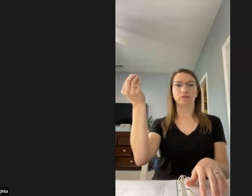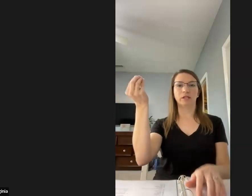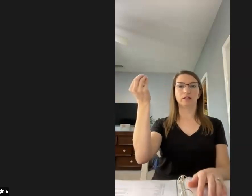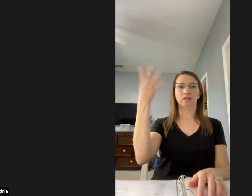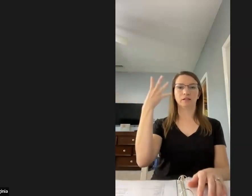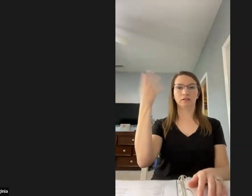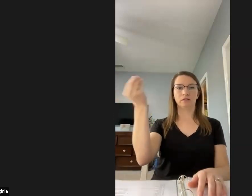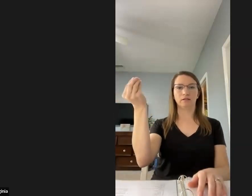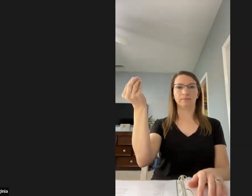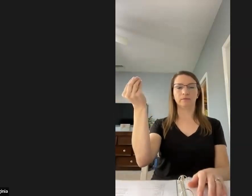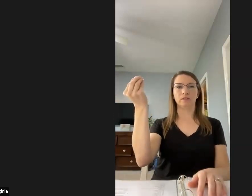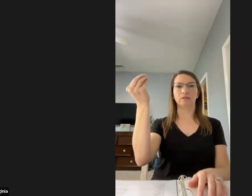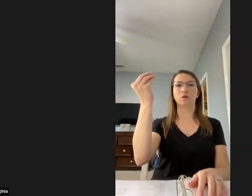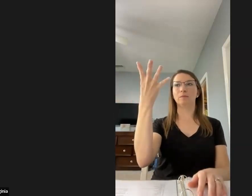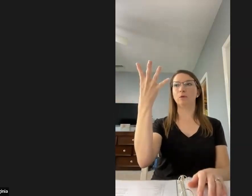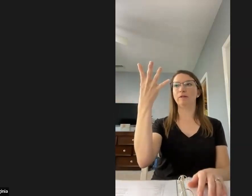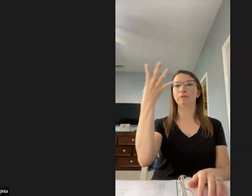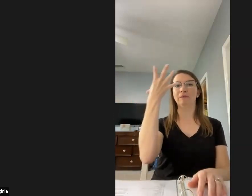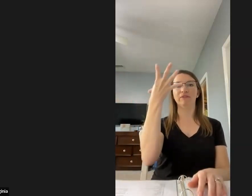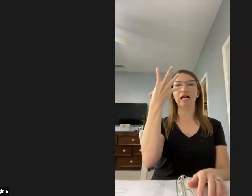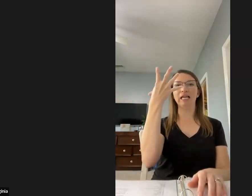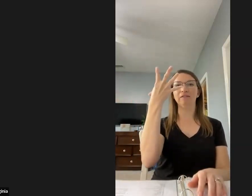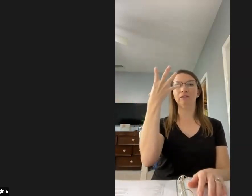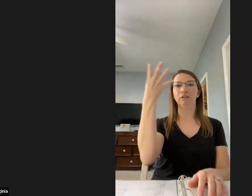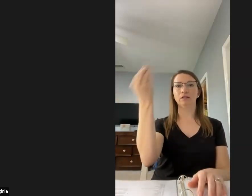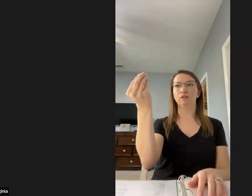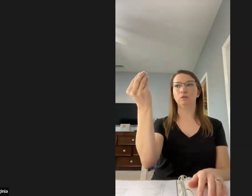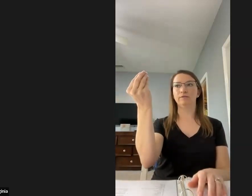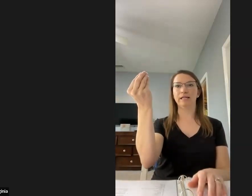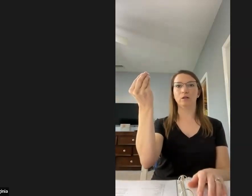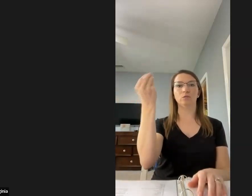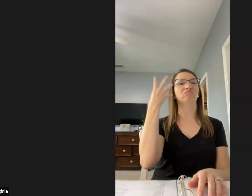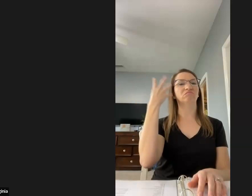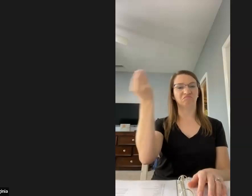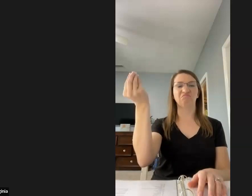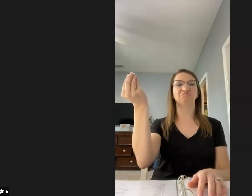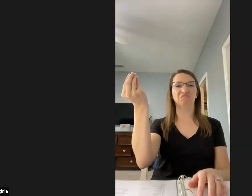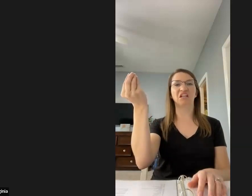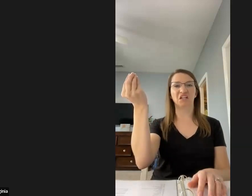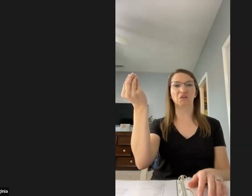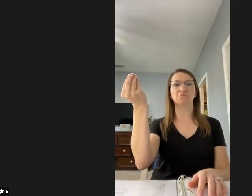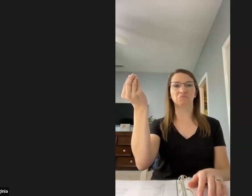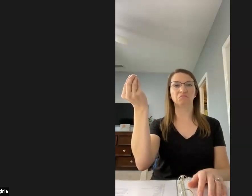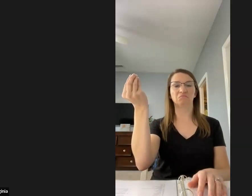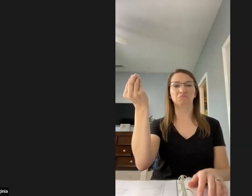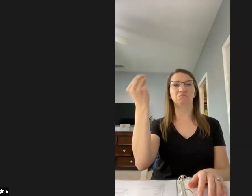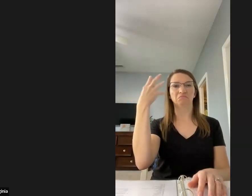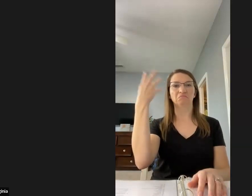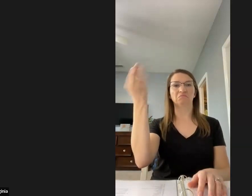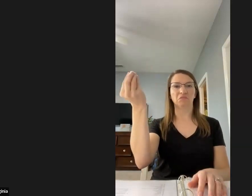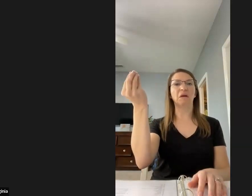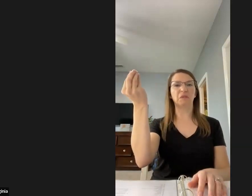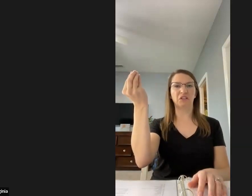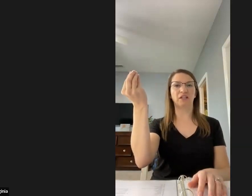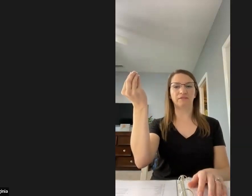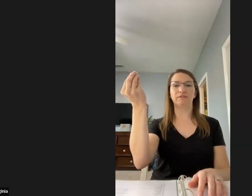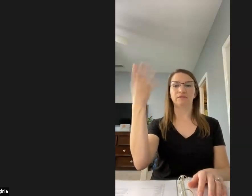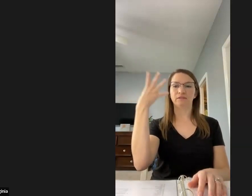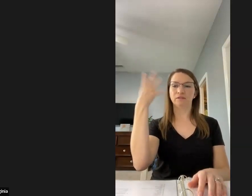Okay. So I'm going from a 5 to a flat O. I gotta go. I'm gonna leave.